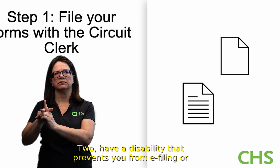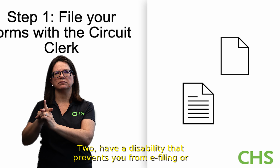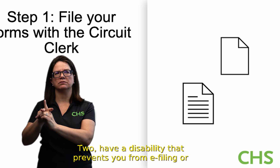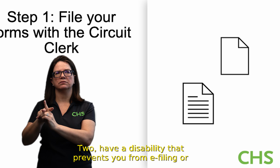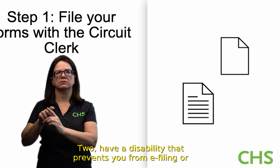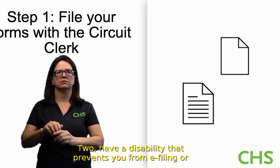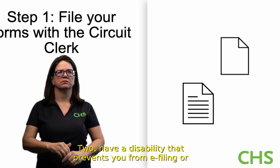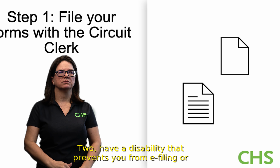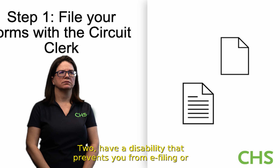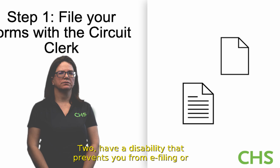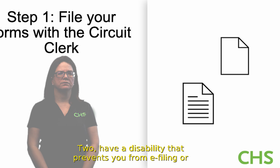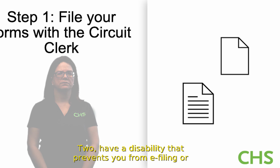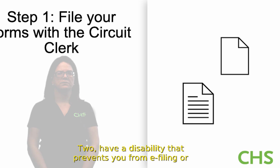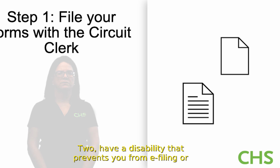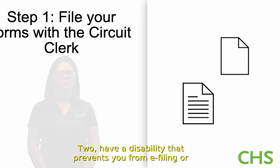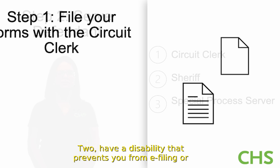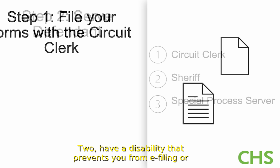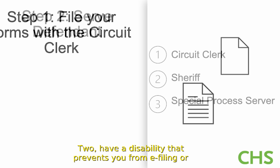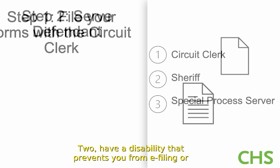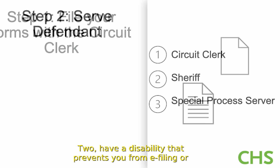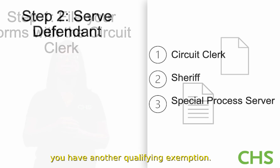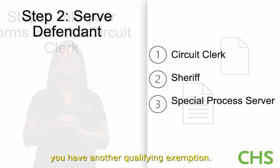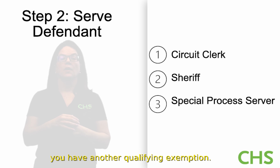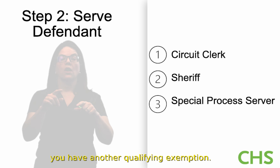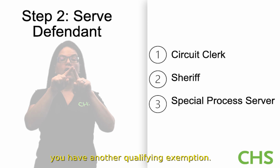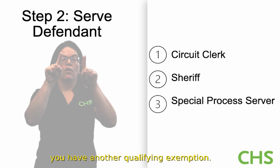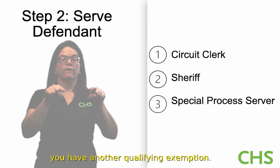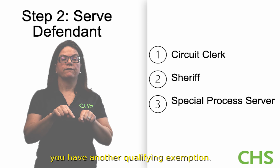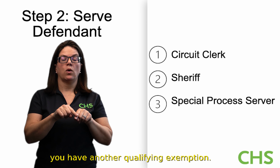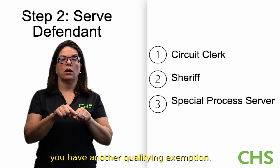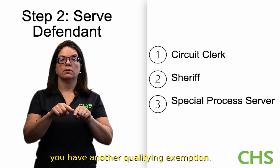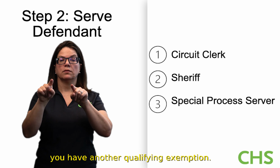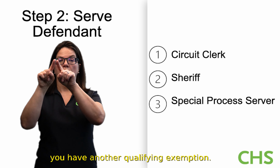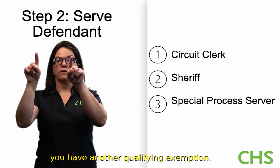from e-filing, or you have another qualifying exemption.